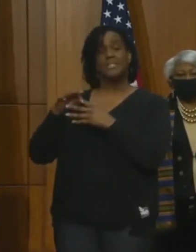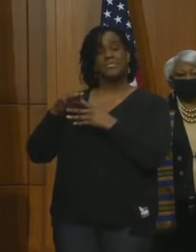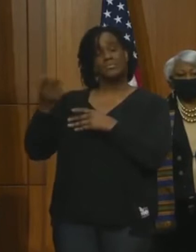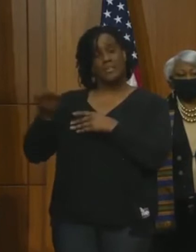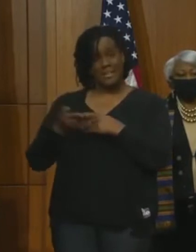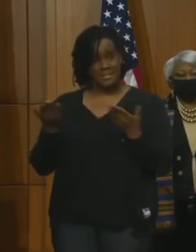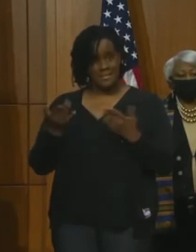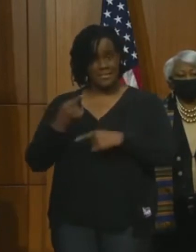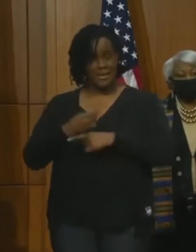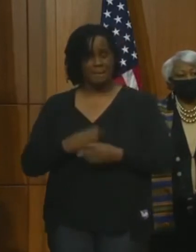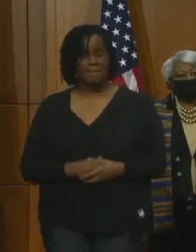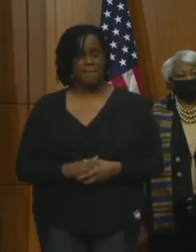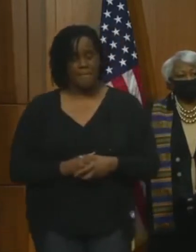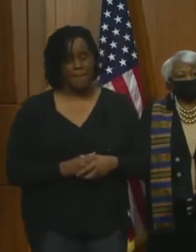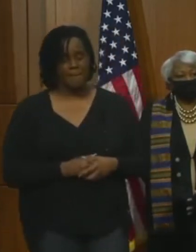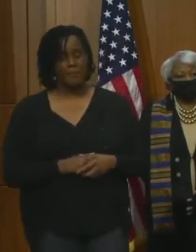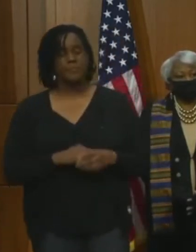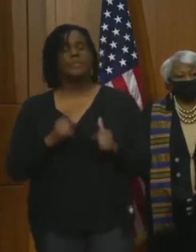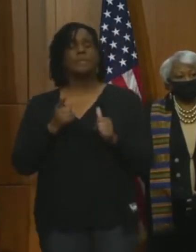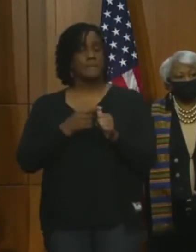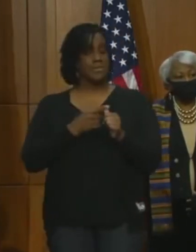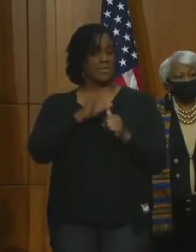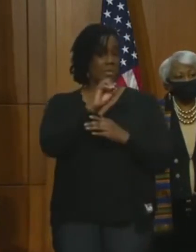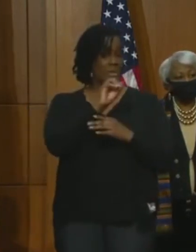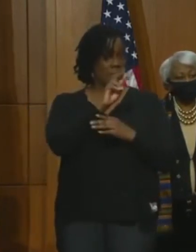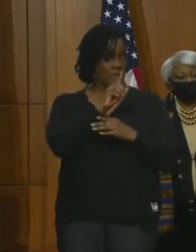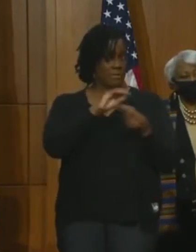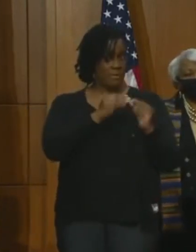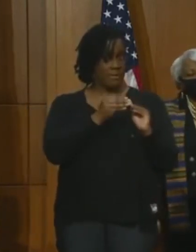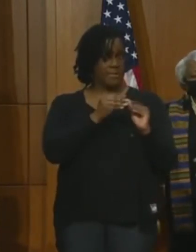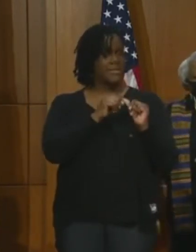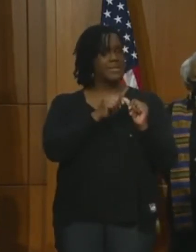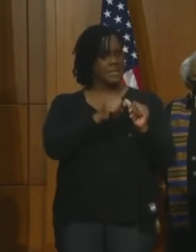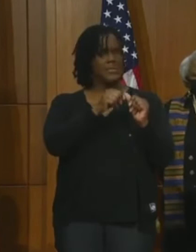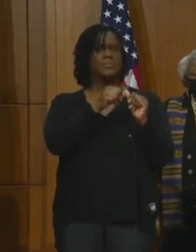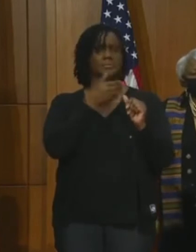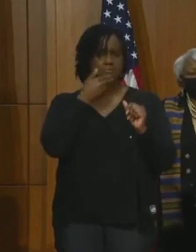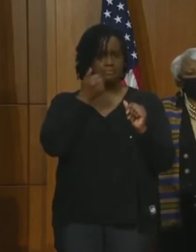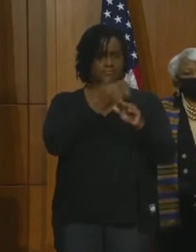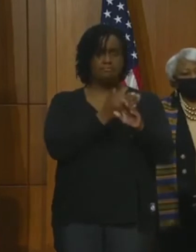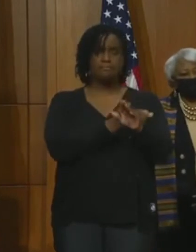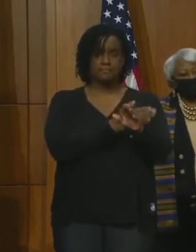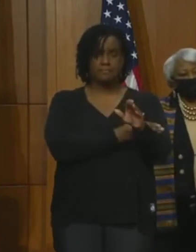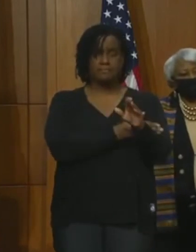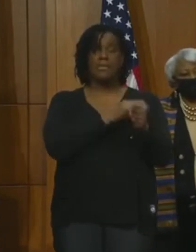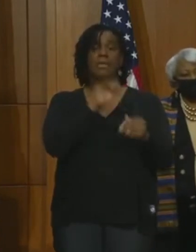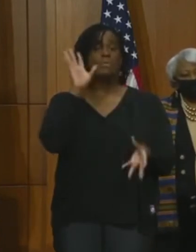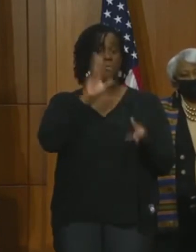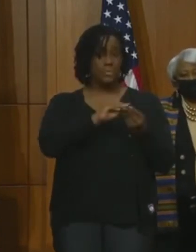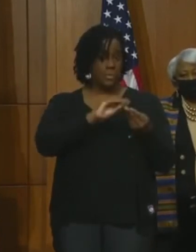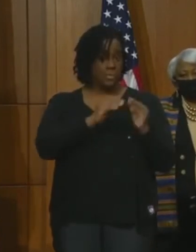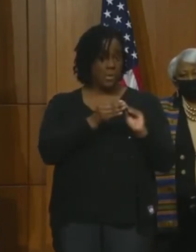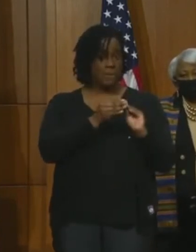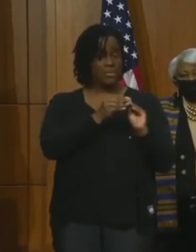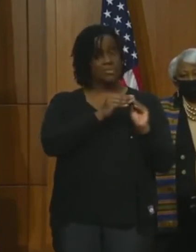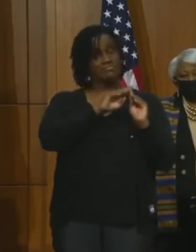today. First, our numbers continue to look favorable. Our total case numbers have been